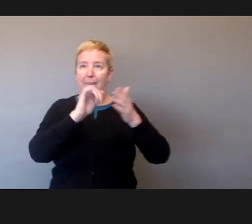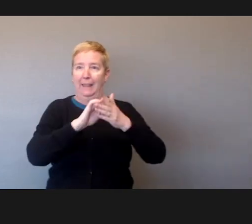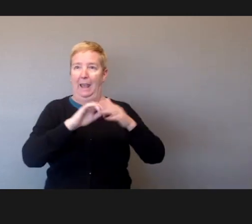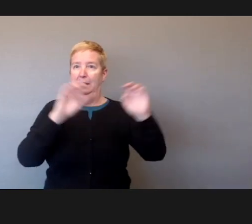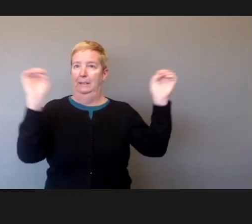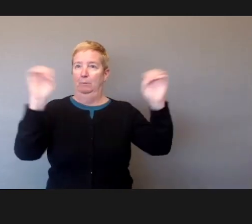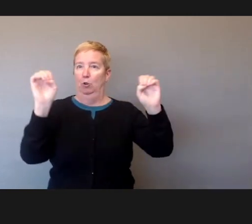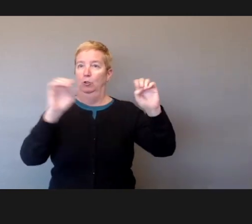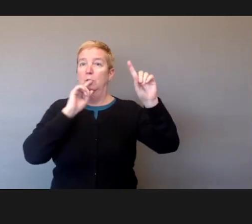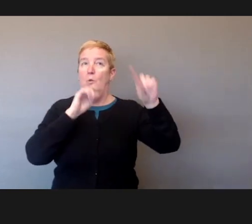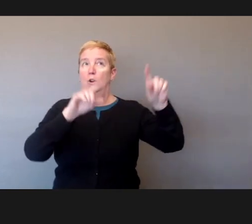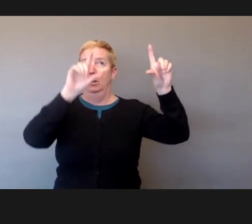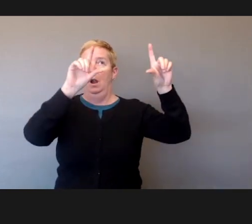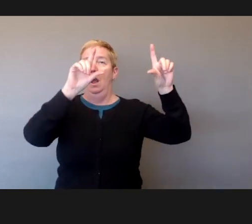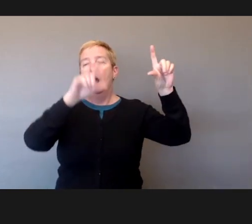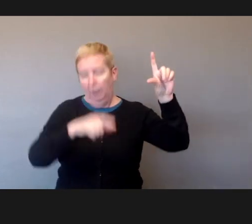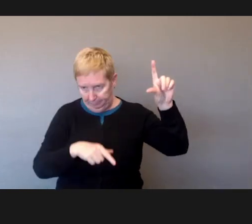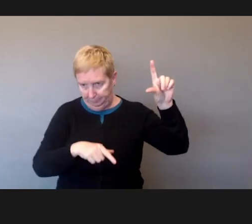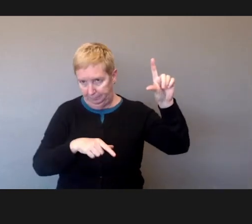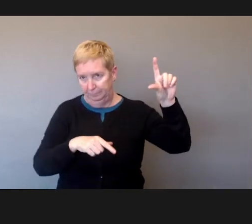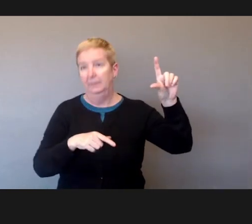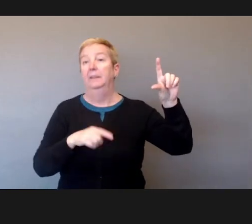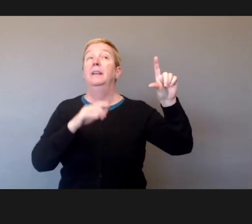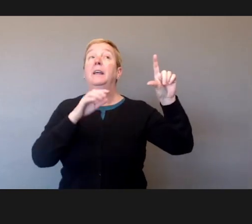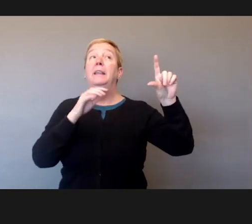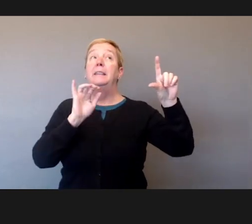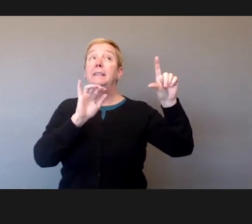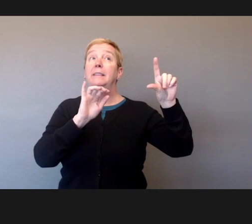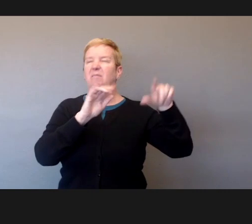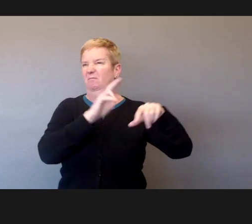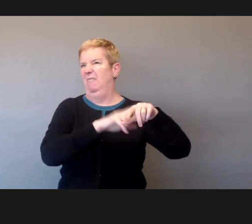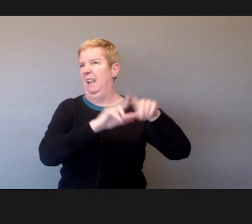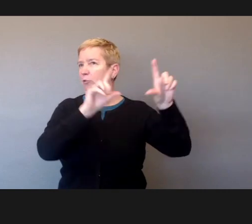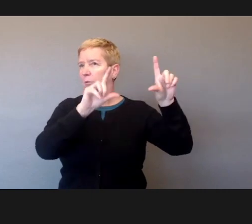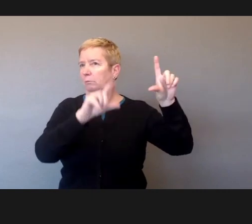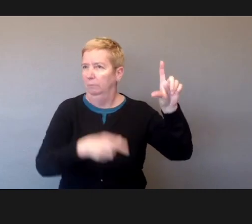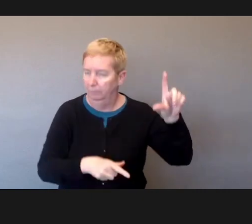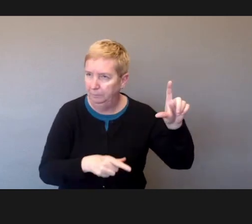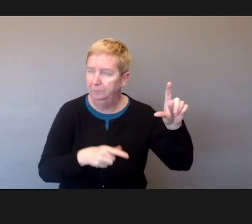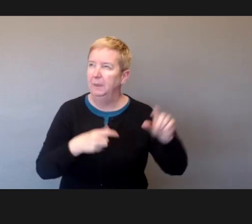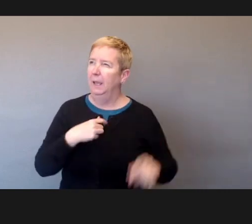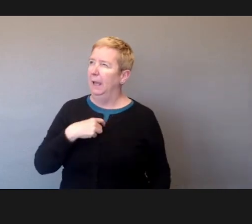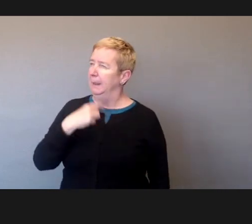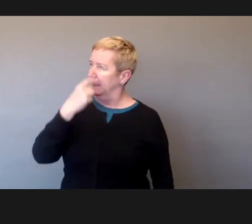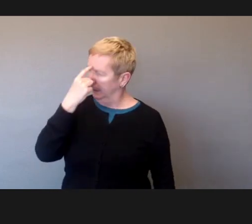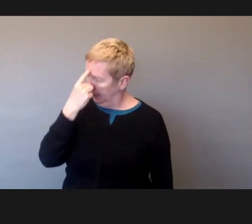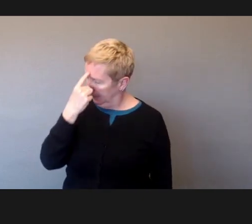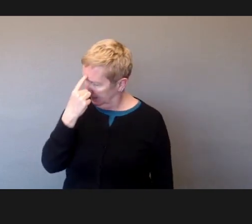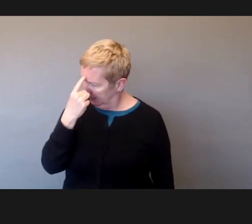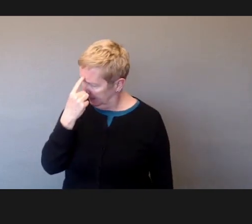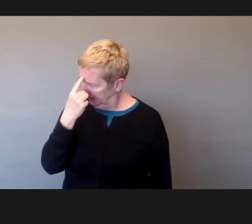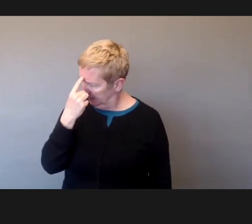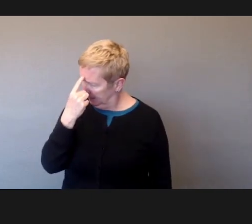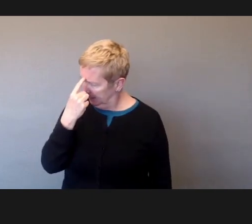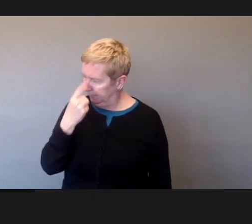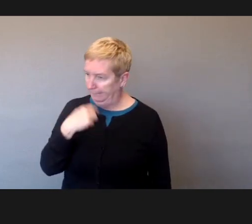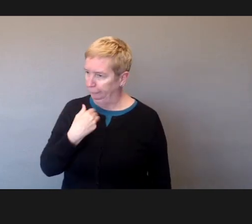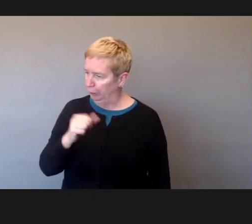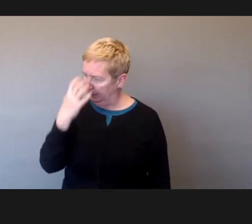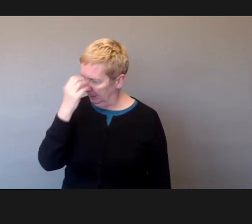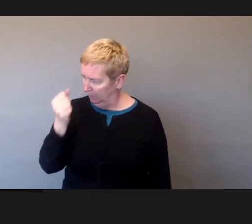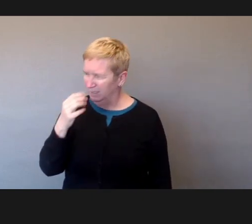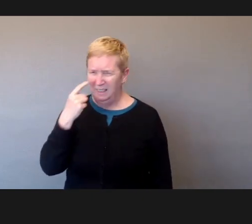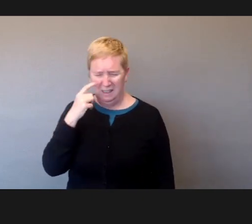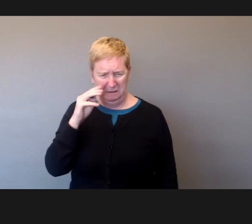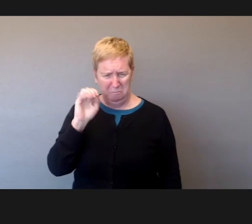that comes due, I keep memorizing this number. I want to say March 11th. It might be as late as the